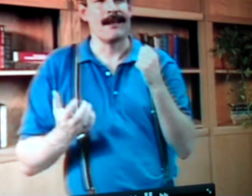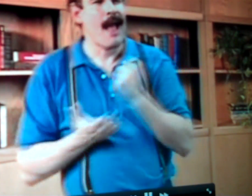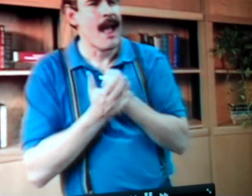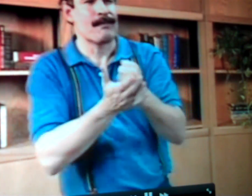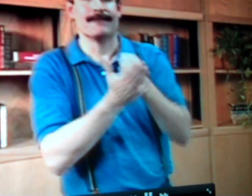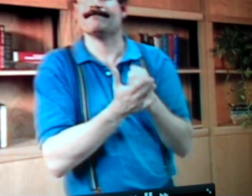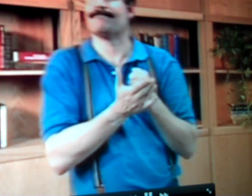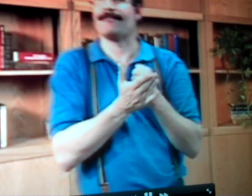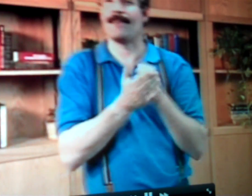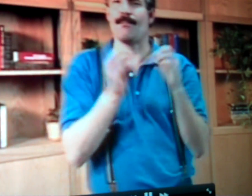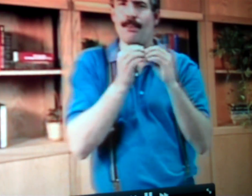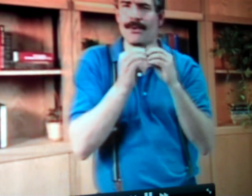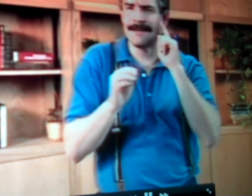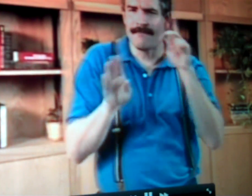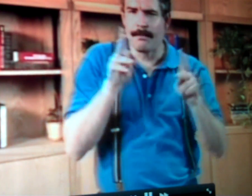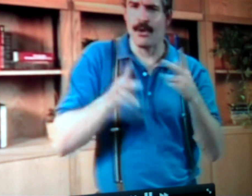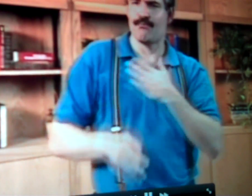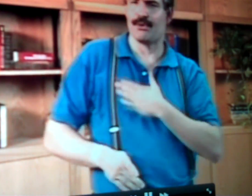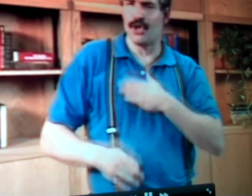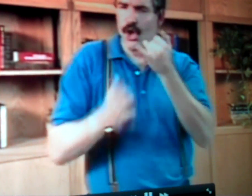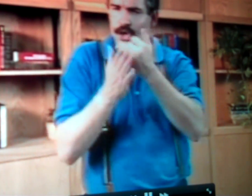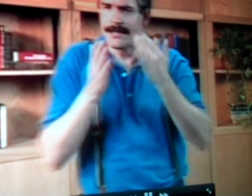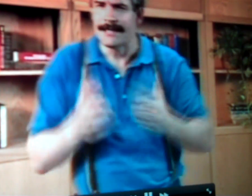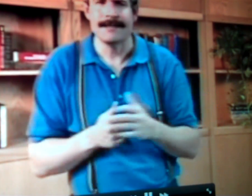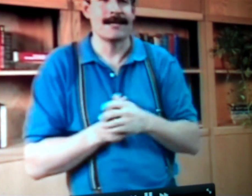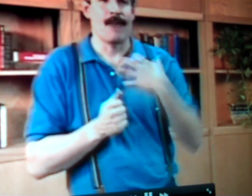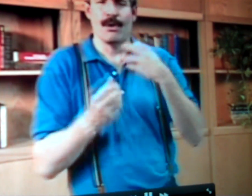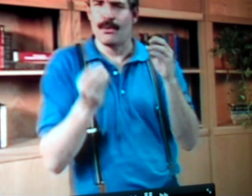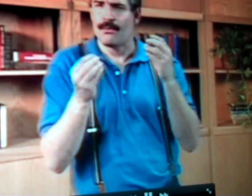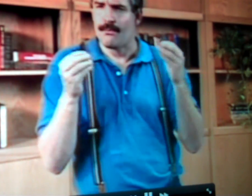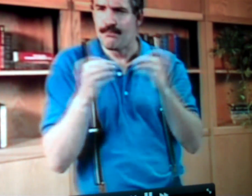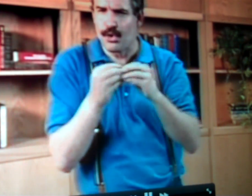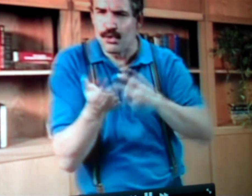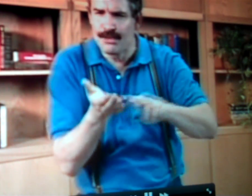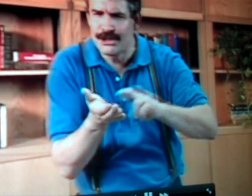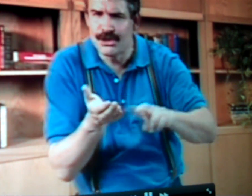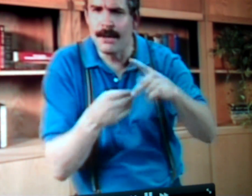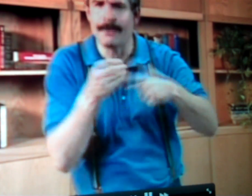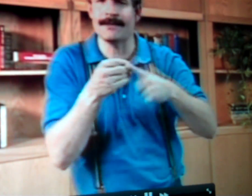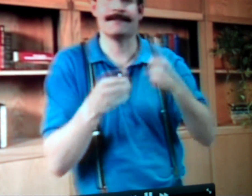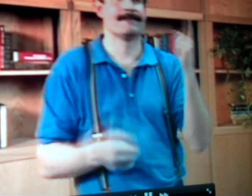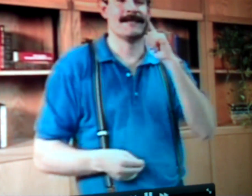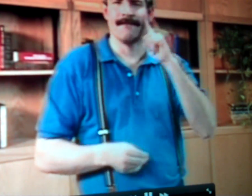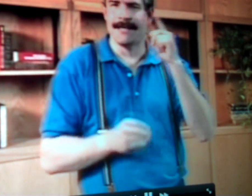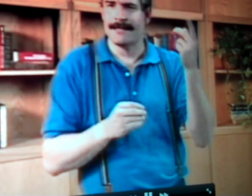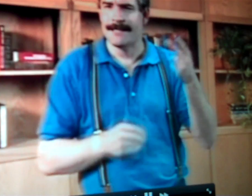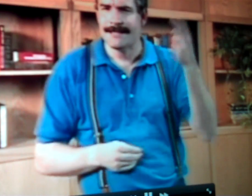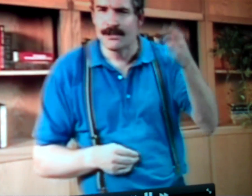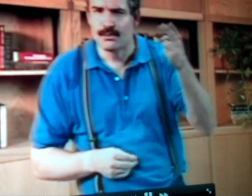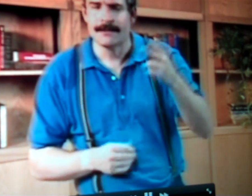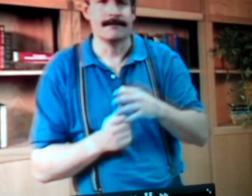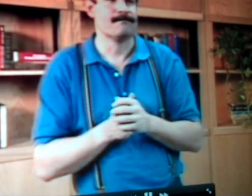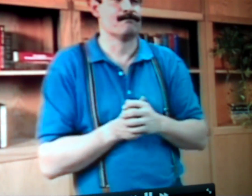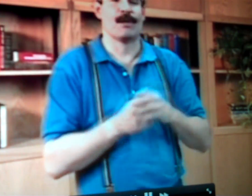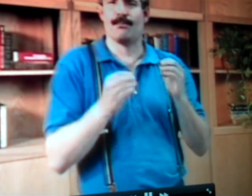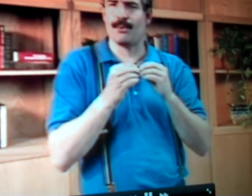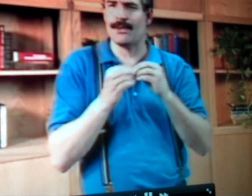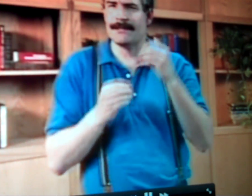I explained my dreams and how I wanted to help people, be a deaf artist, do some research in